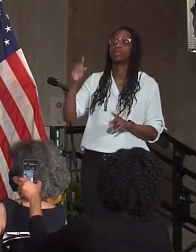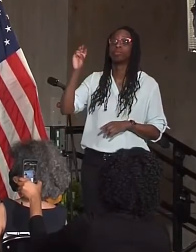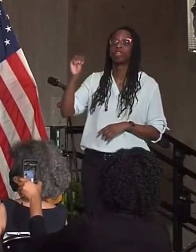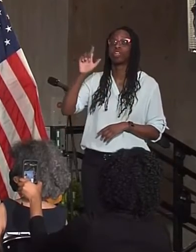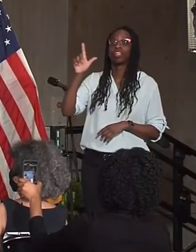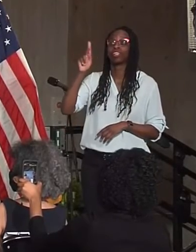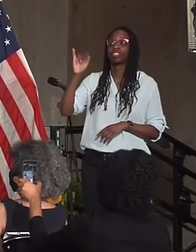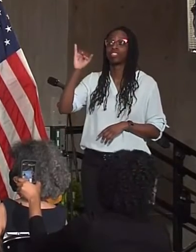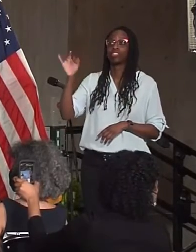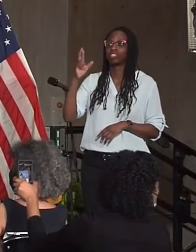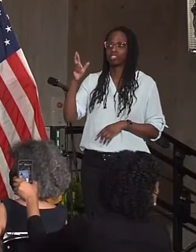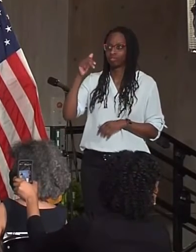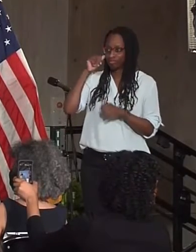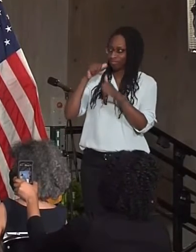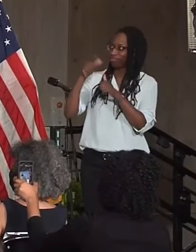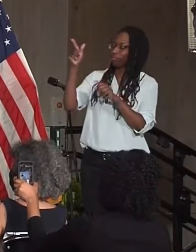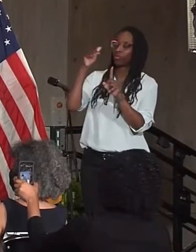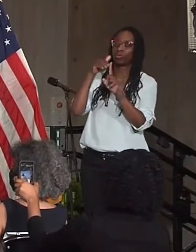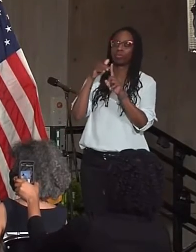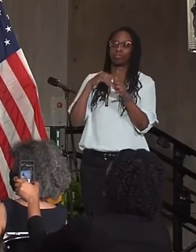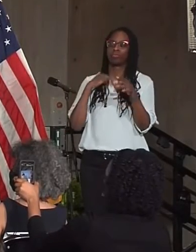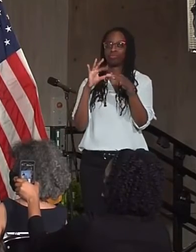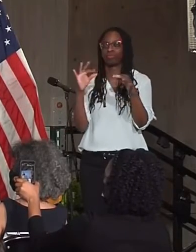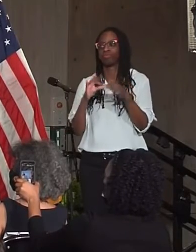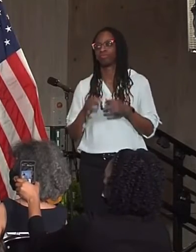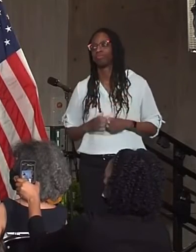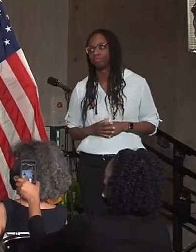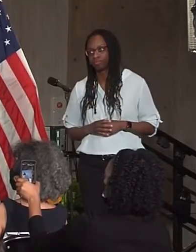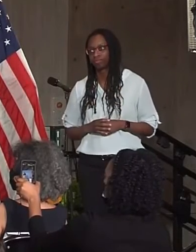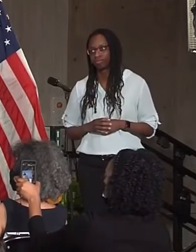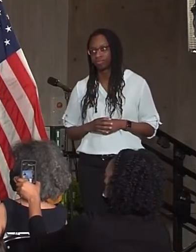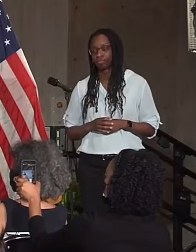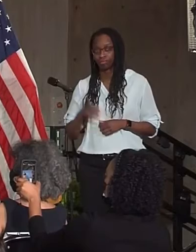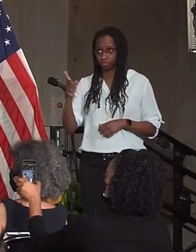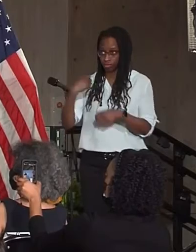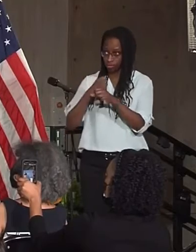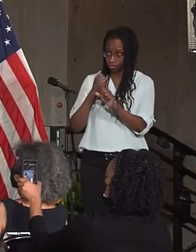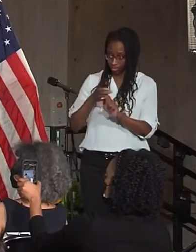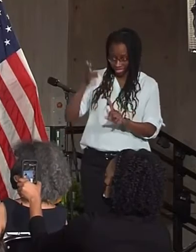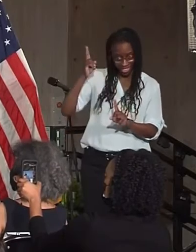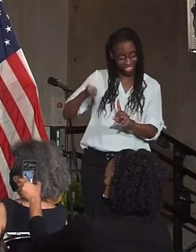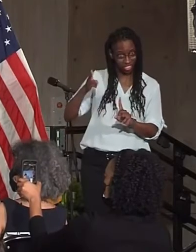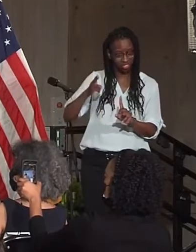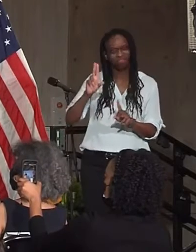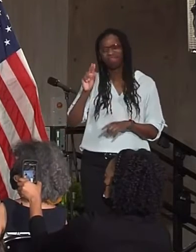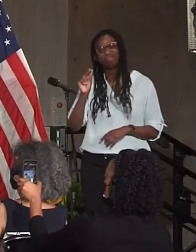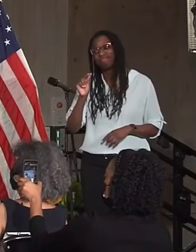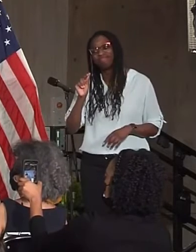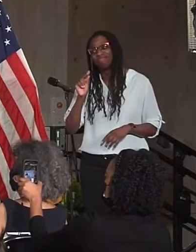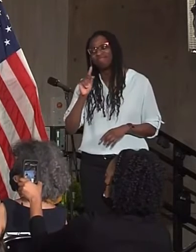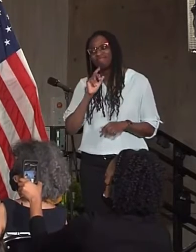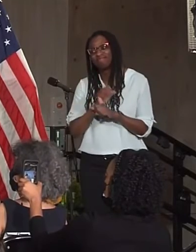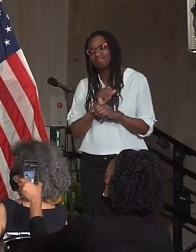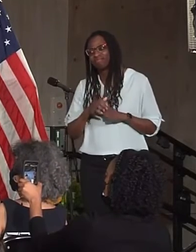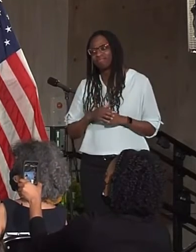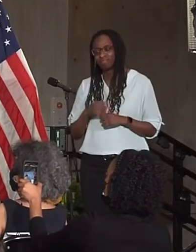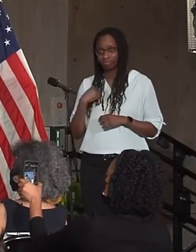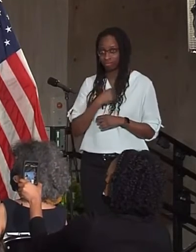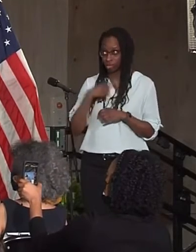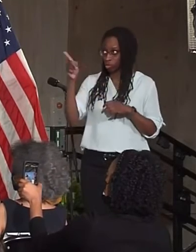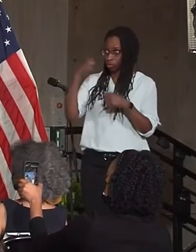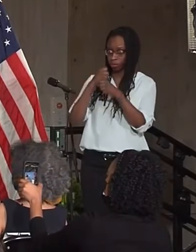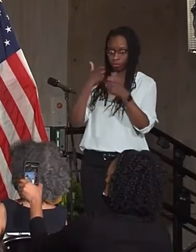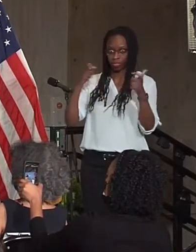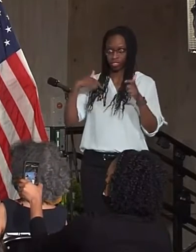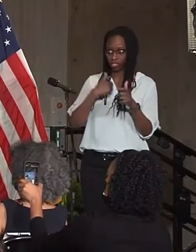of history. We are made by history. The historic ascension of Kim Janey,